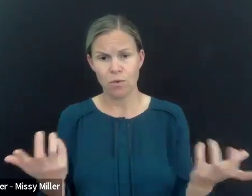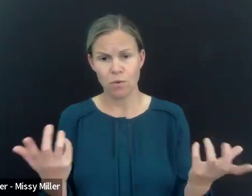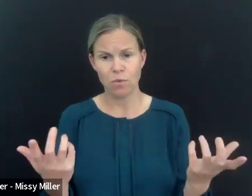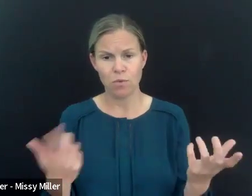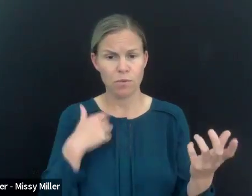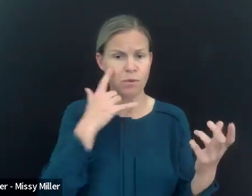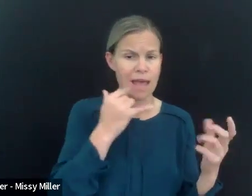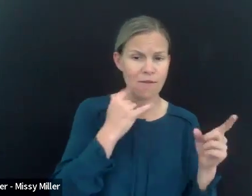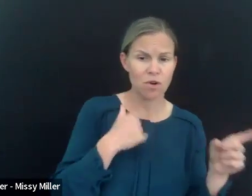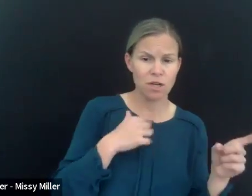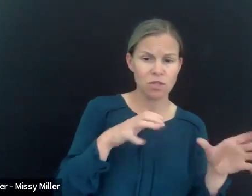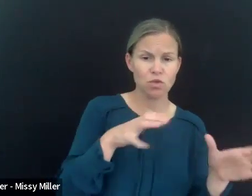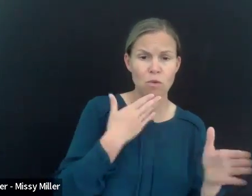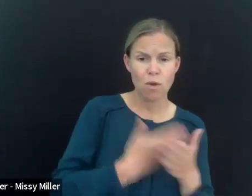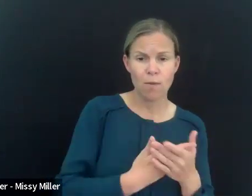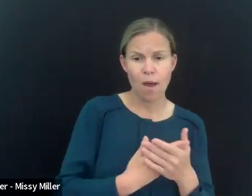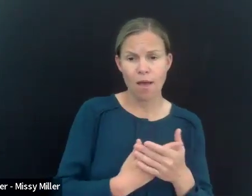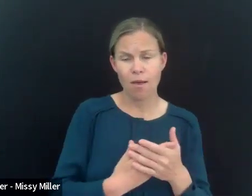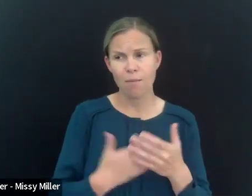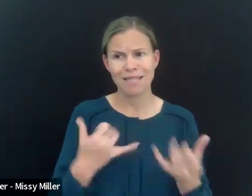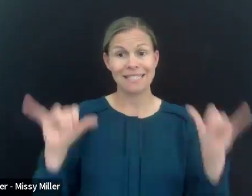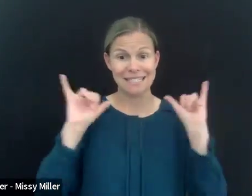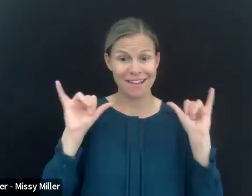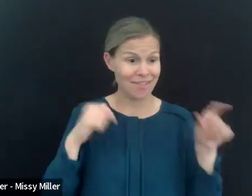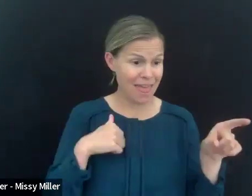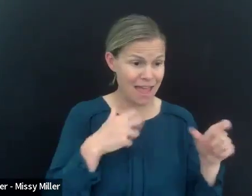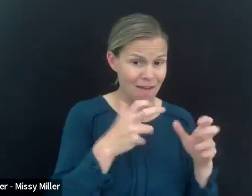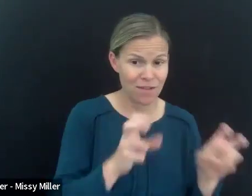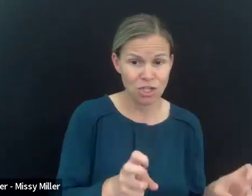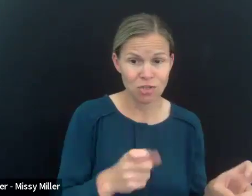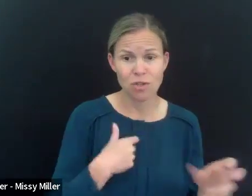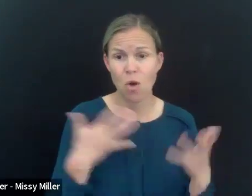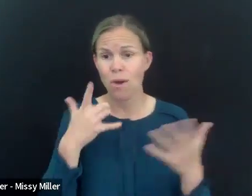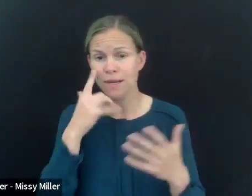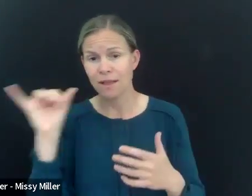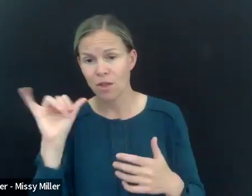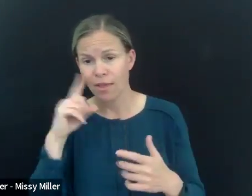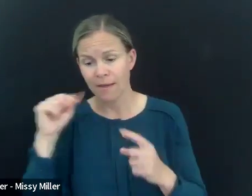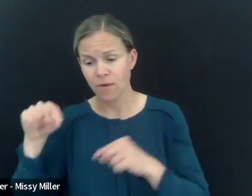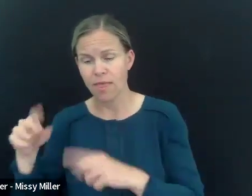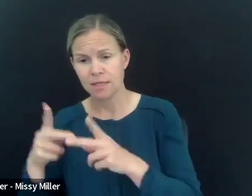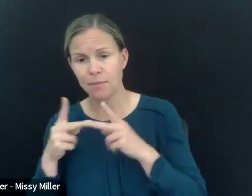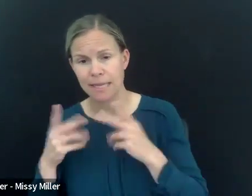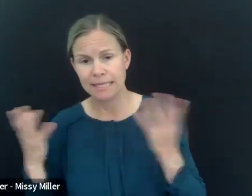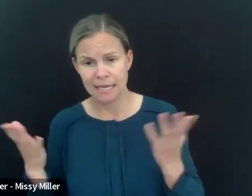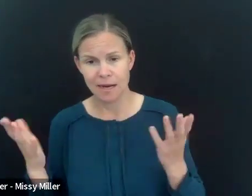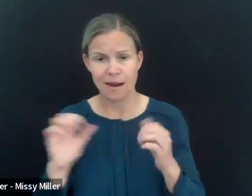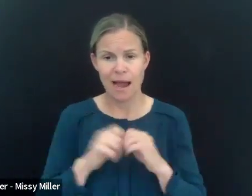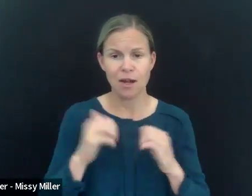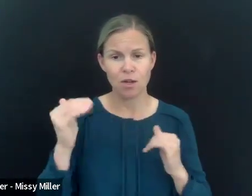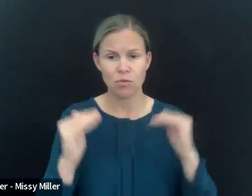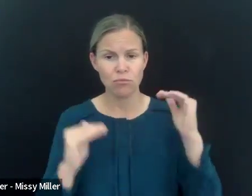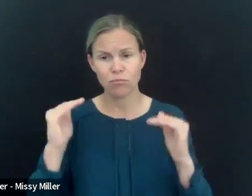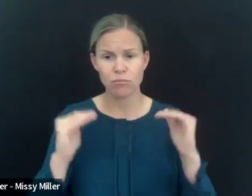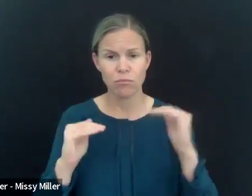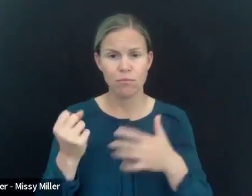than another and saying like, this place has issues, so what does it look like for this place here? So how can we prioritize what needs to